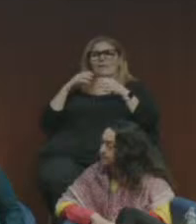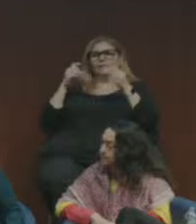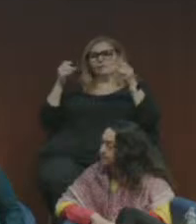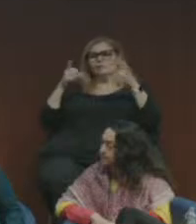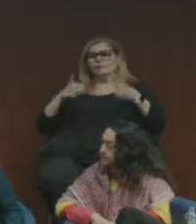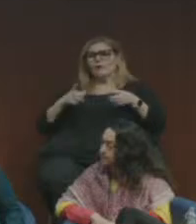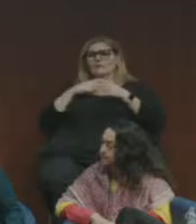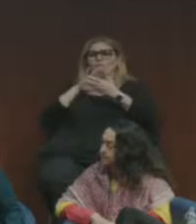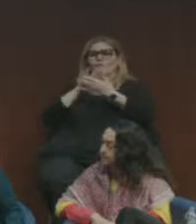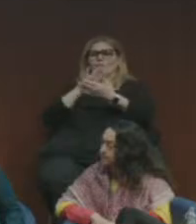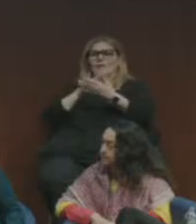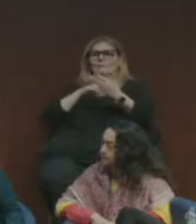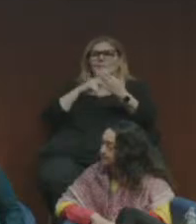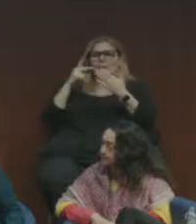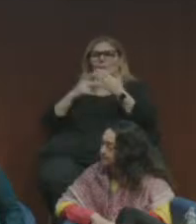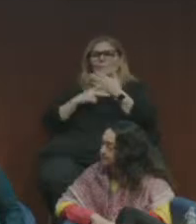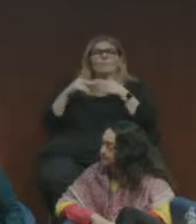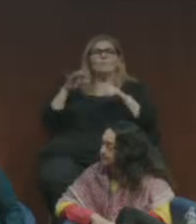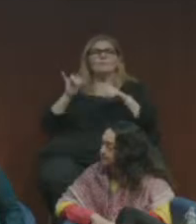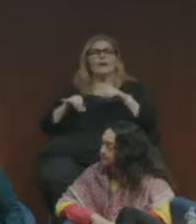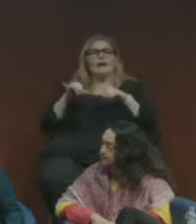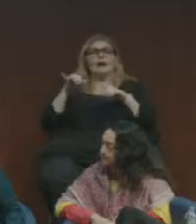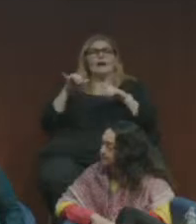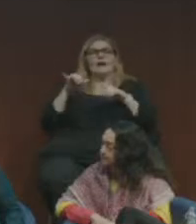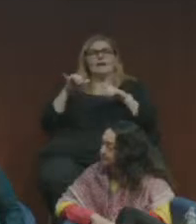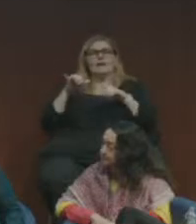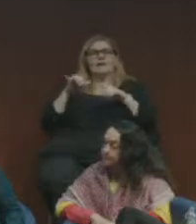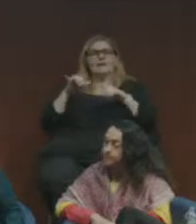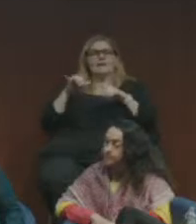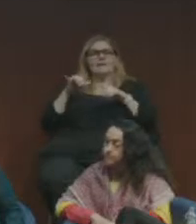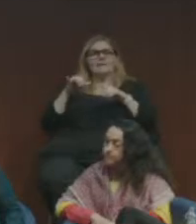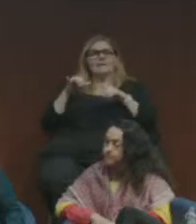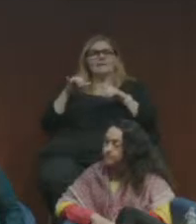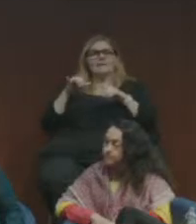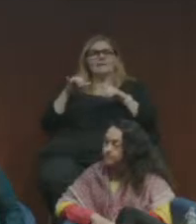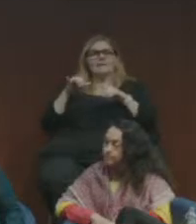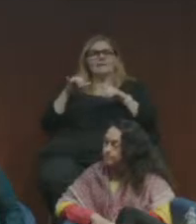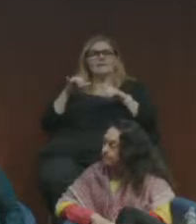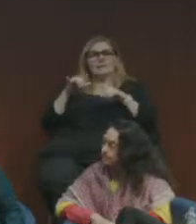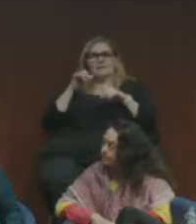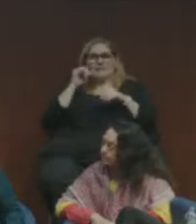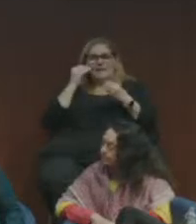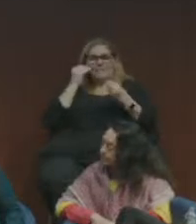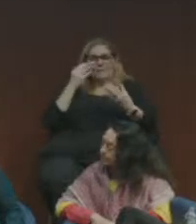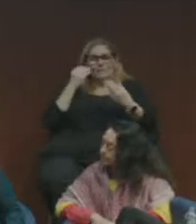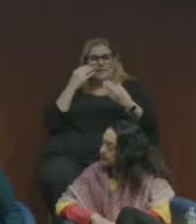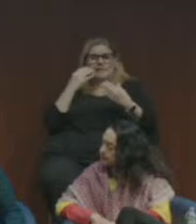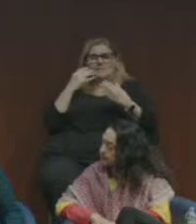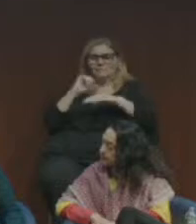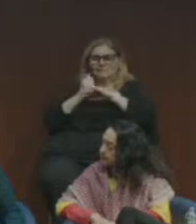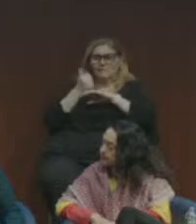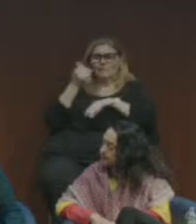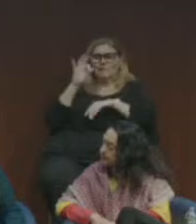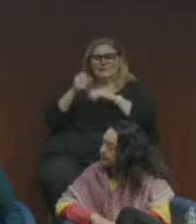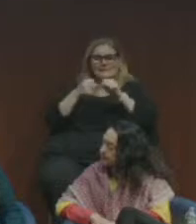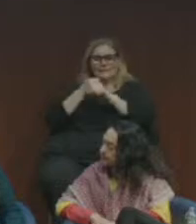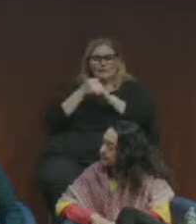of an academic program that has been in formation for 19